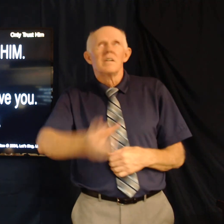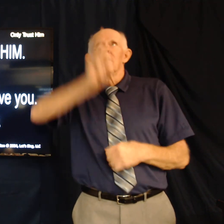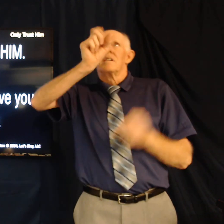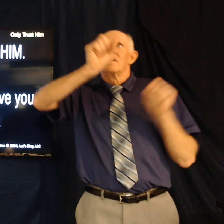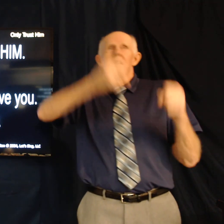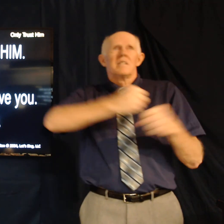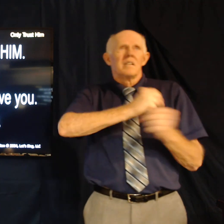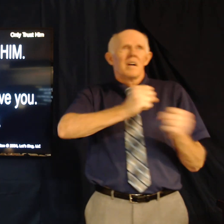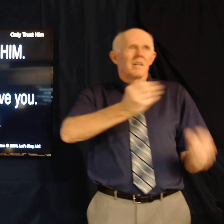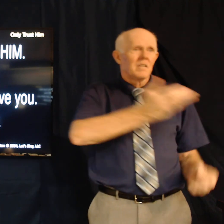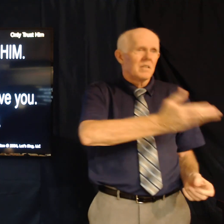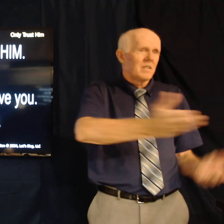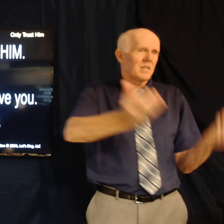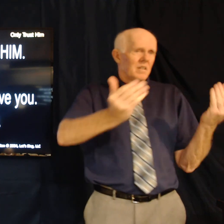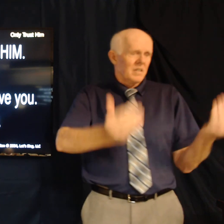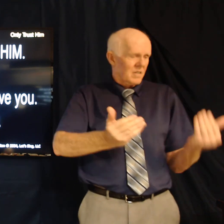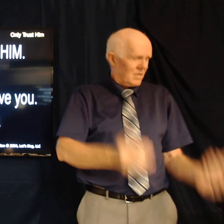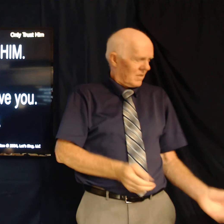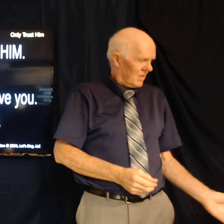He can save you now.